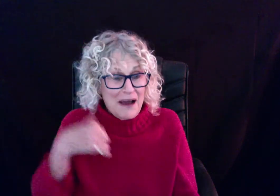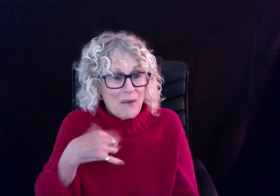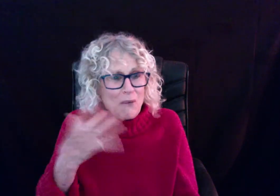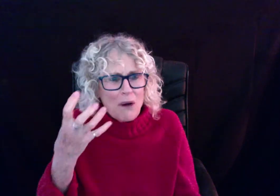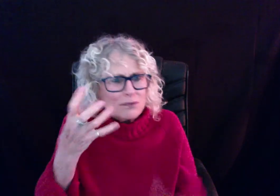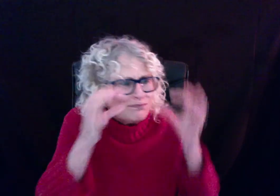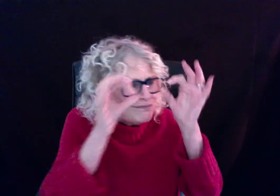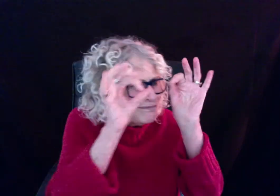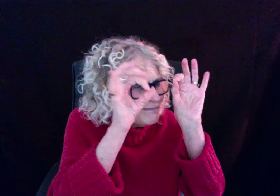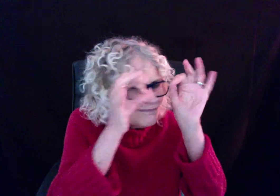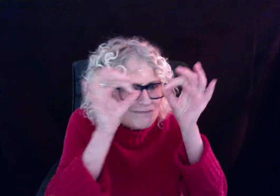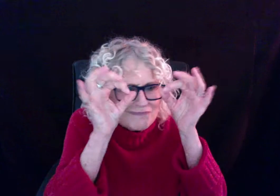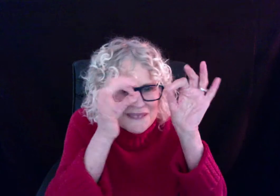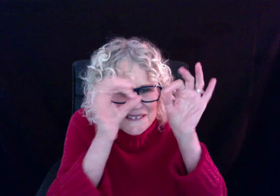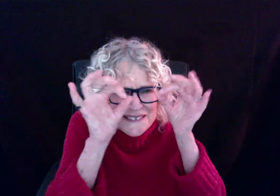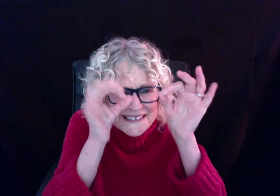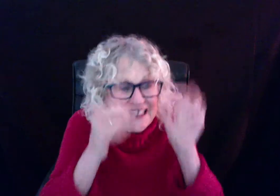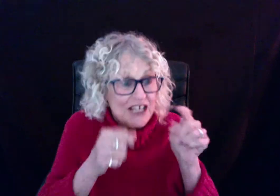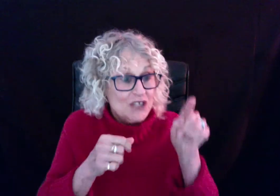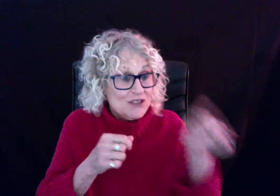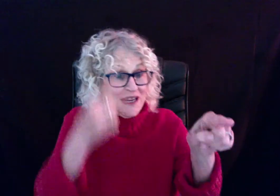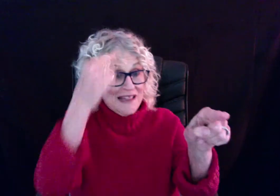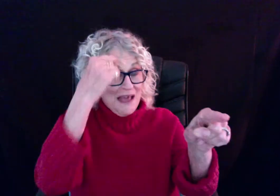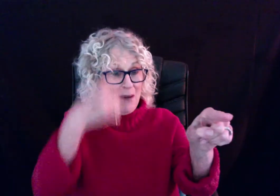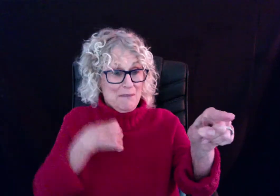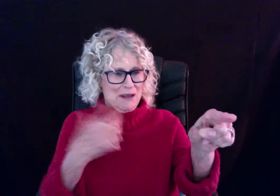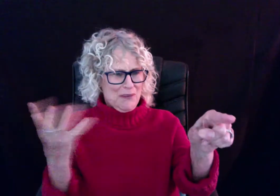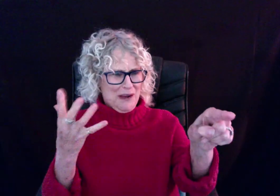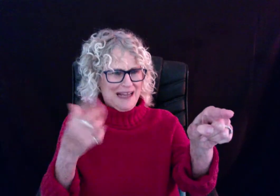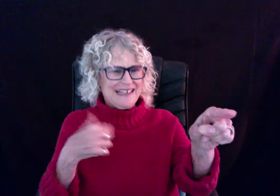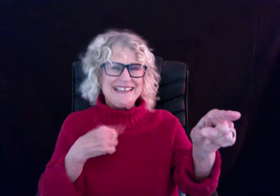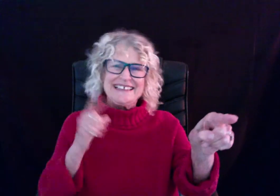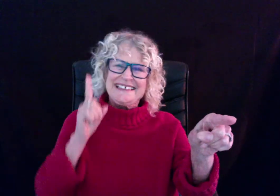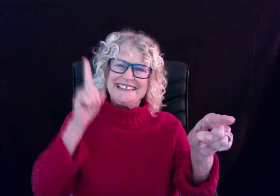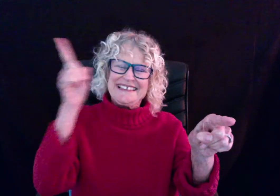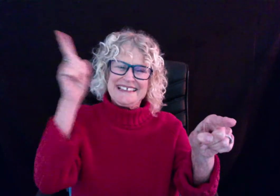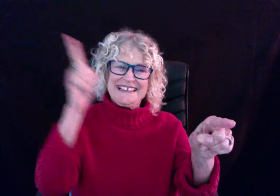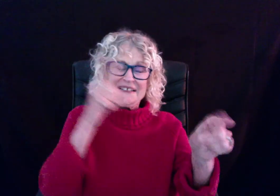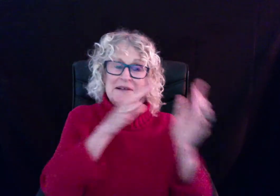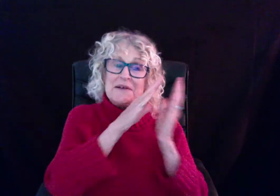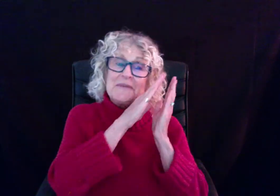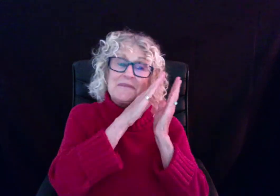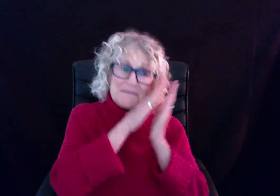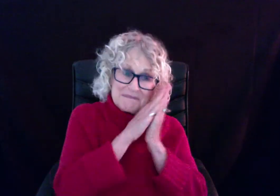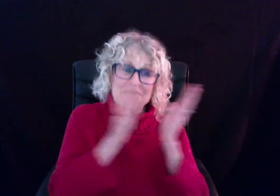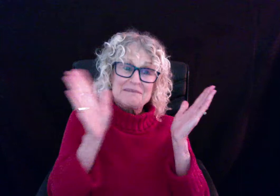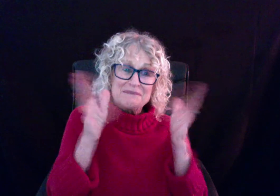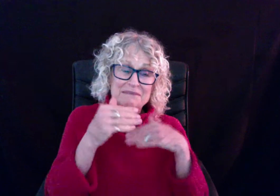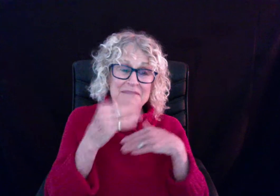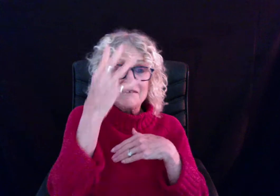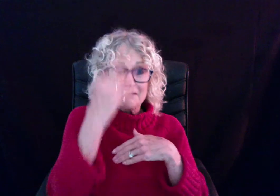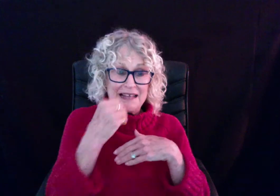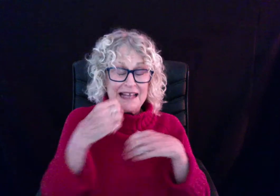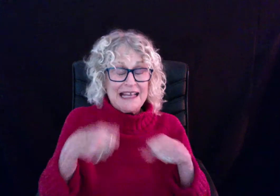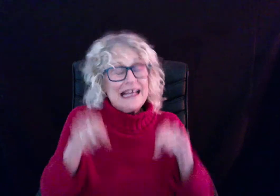peep She thought that I was tucked up In my bedroom fast